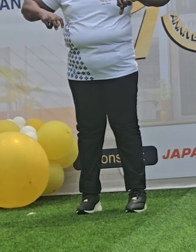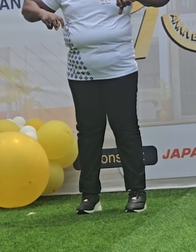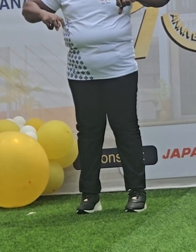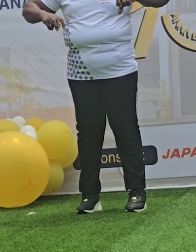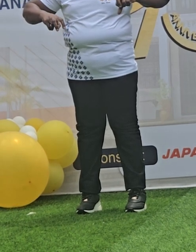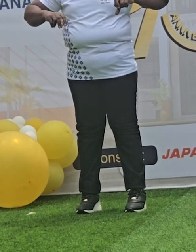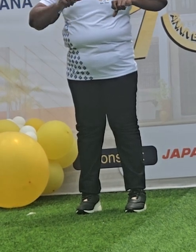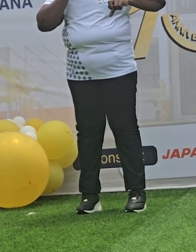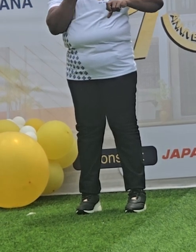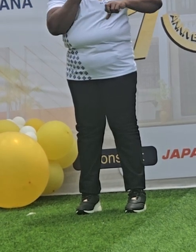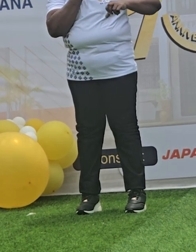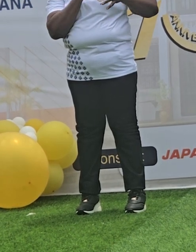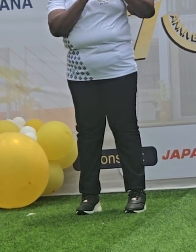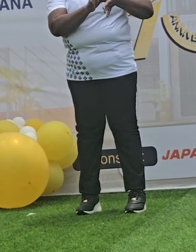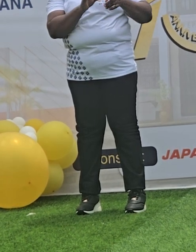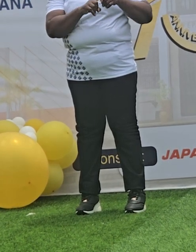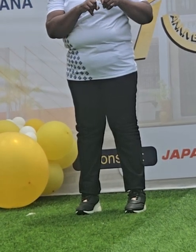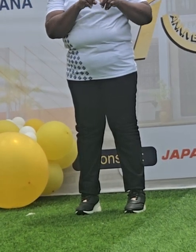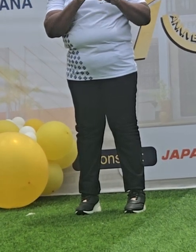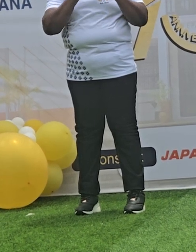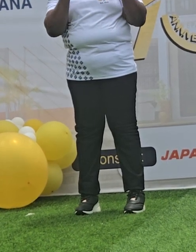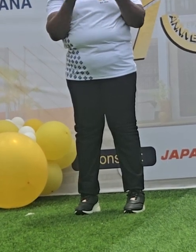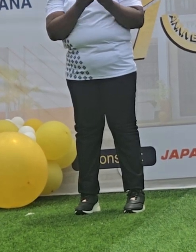limited to the Department of Sociology.